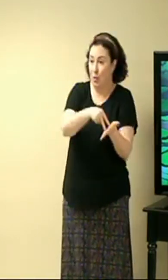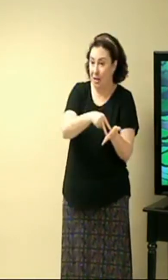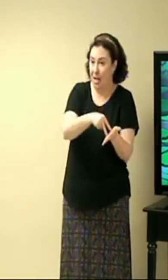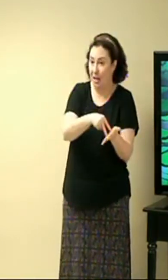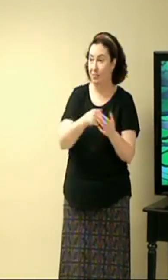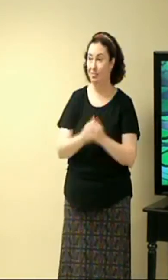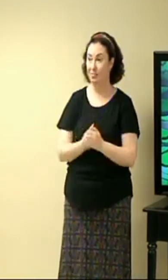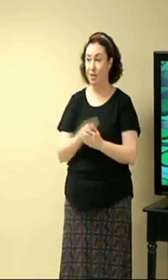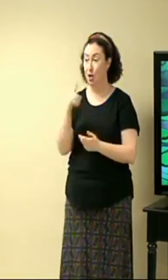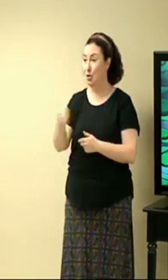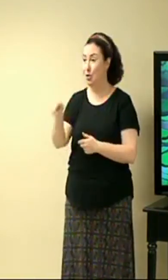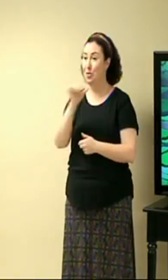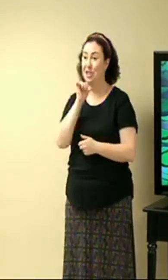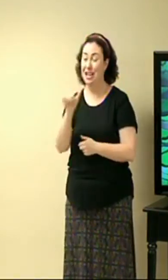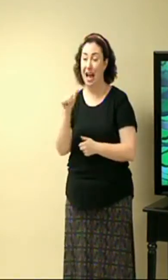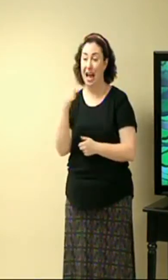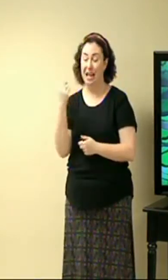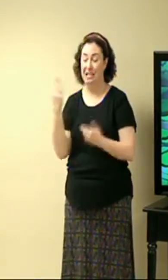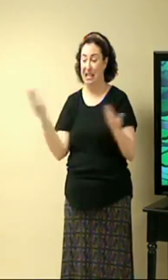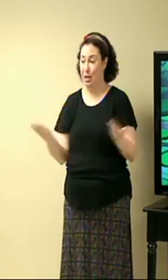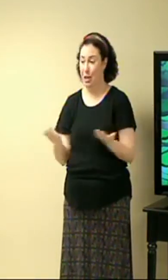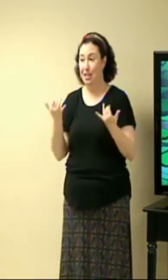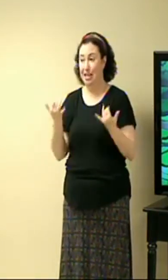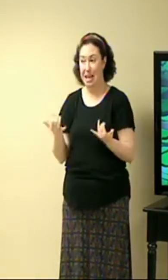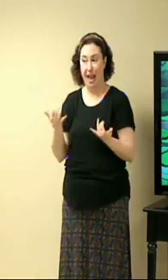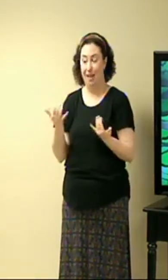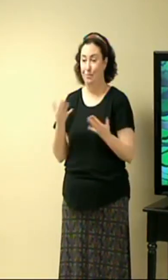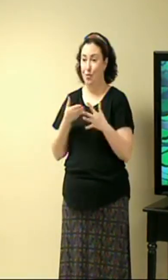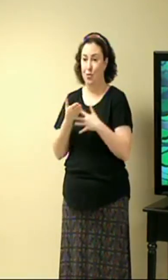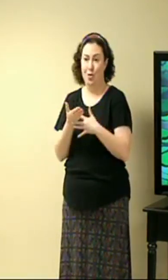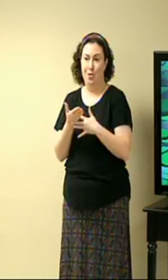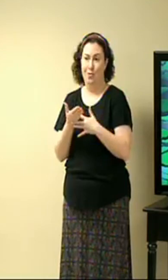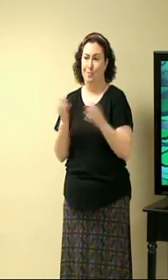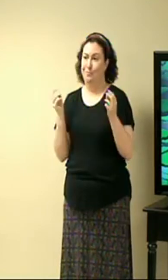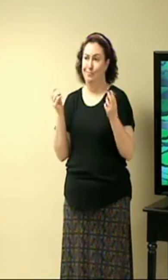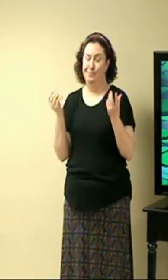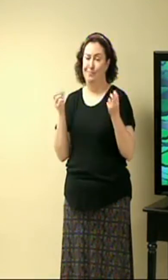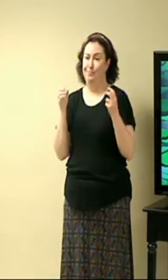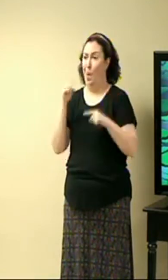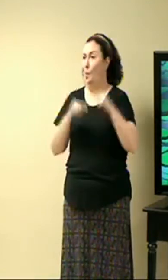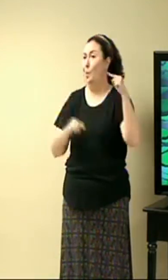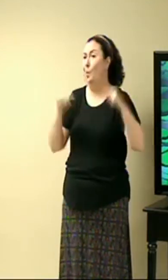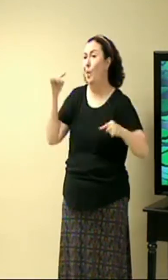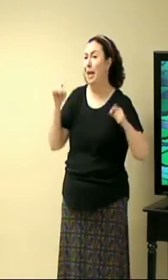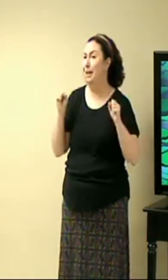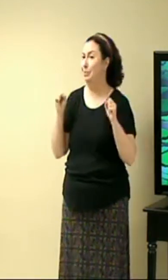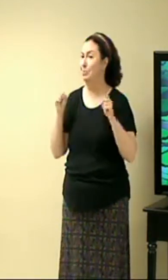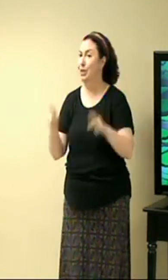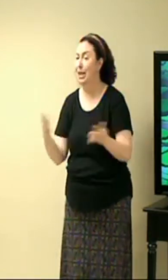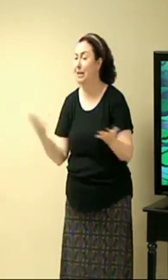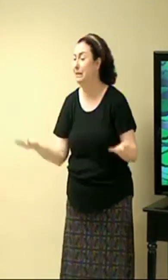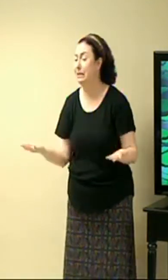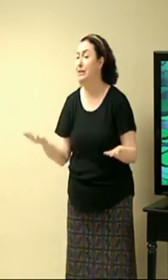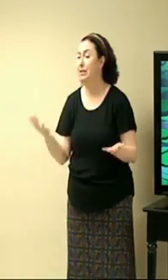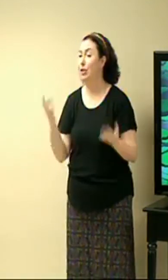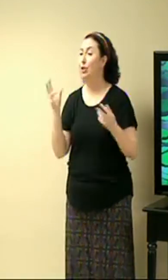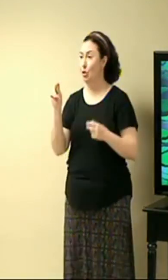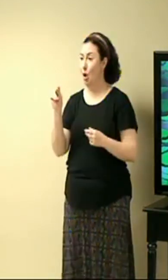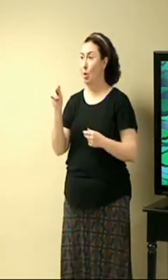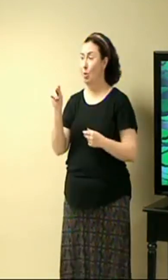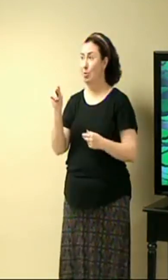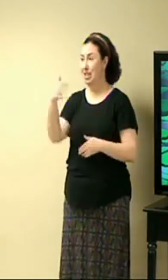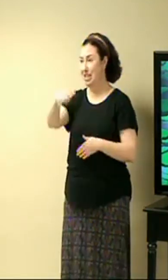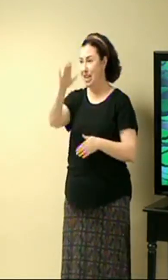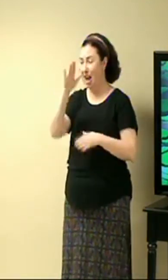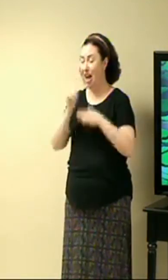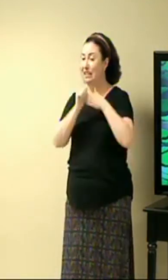now is not by random chance. You're here because God in his sovereignty has placed you here because he has a message for you. And he wants you to